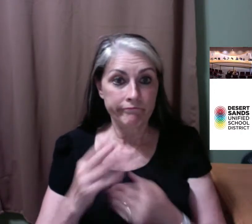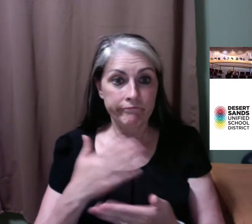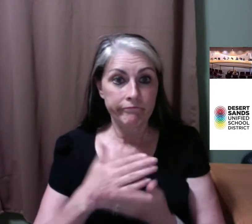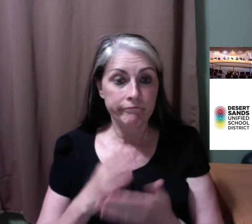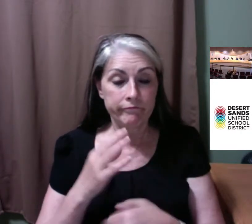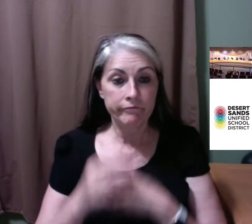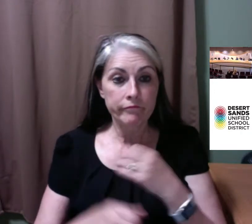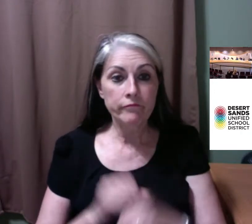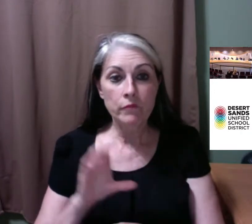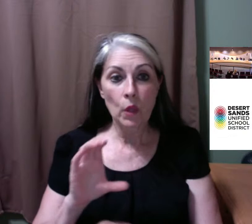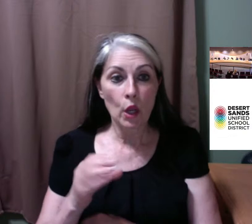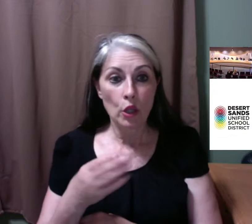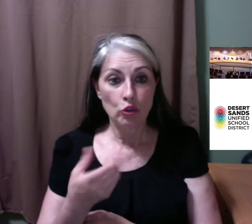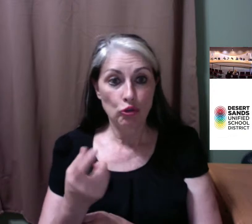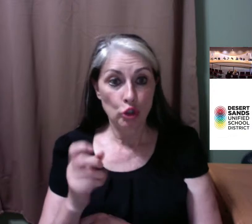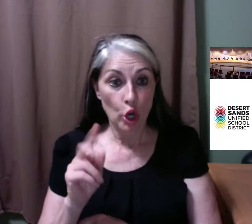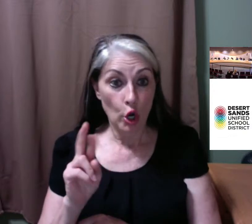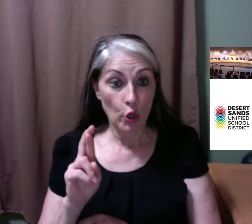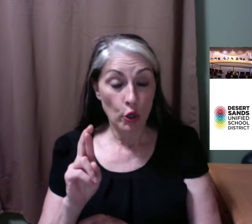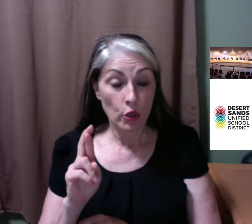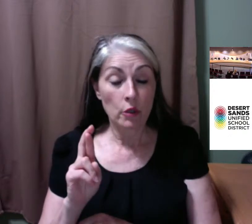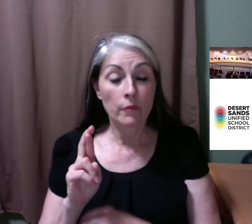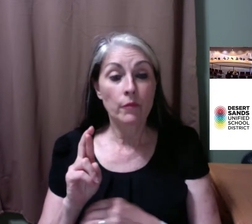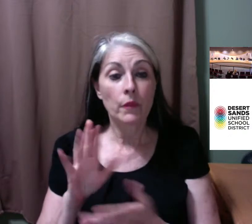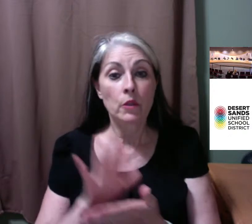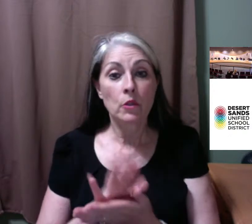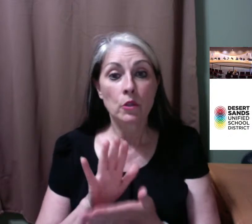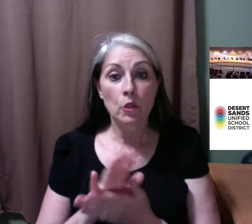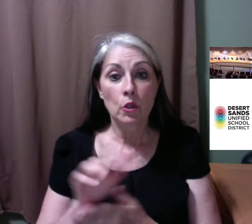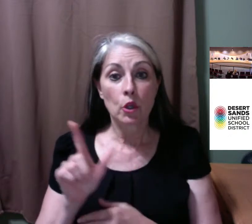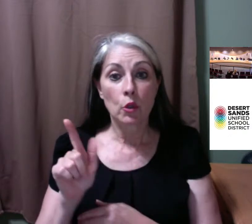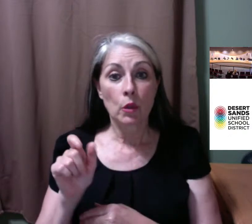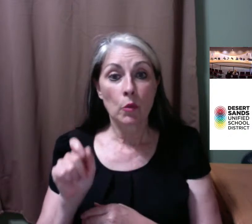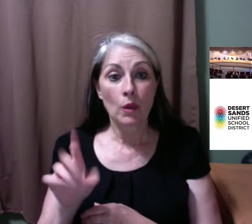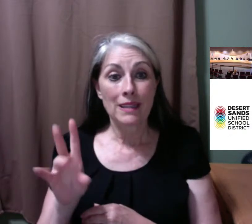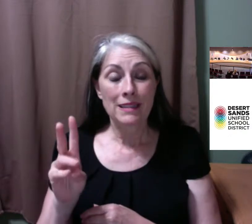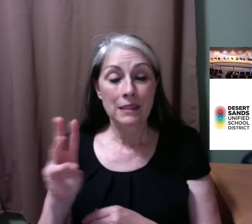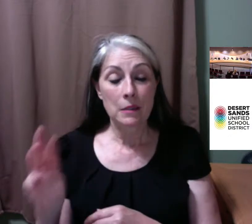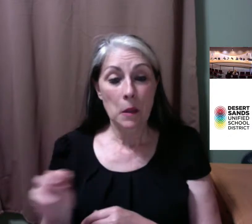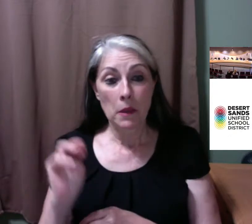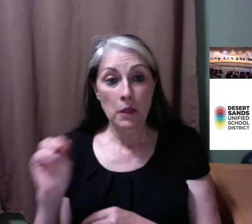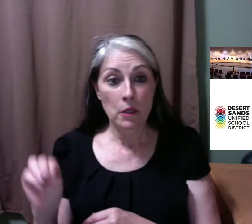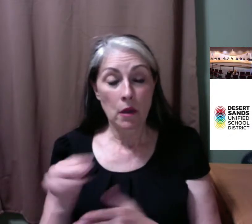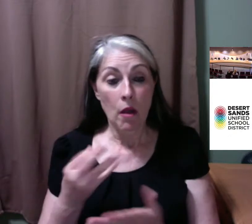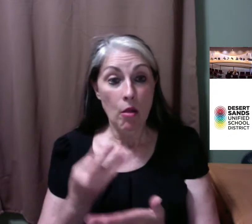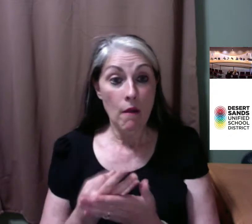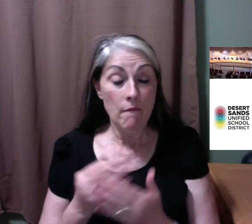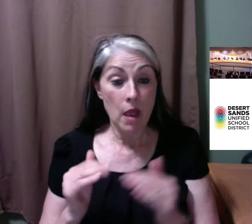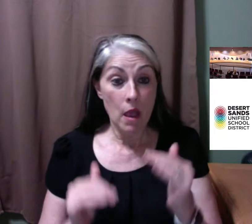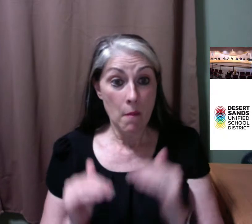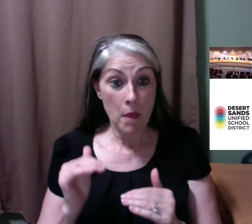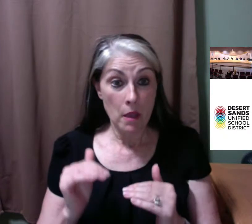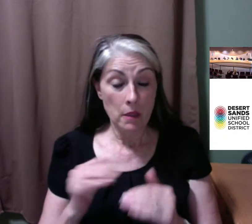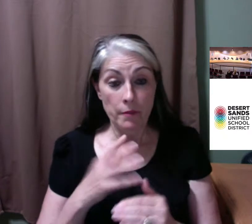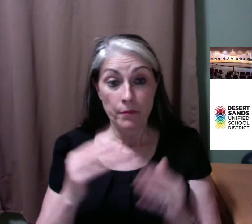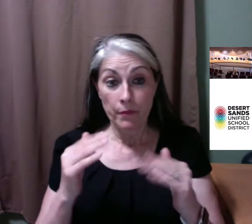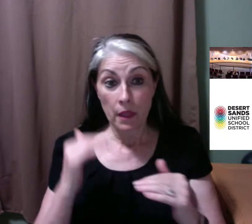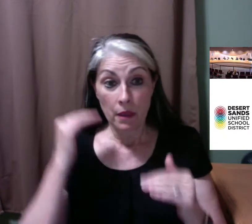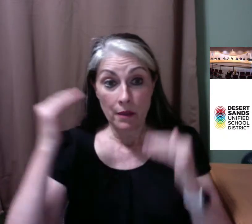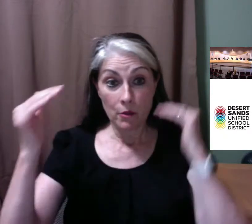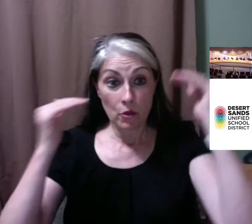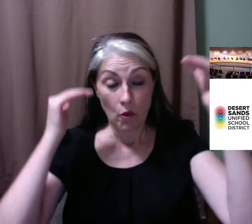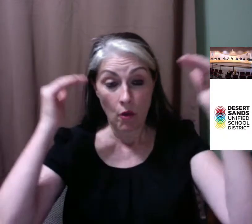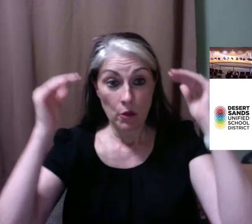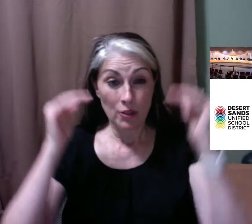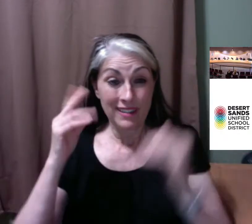Charter schools with a $21.6 million fund balance, adult education. You could see the